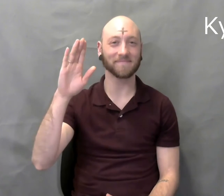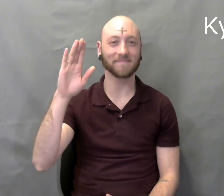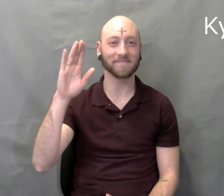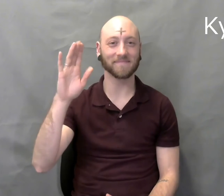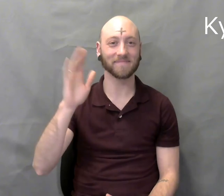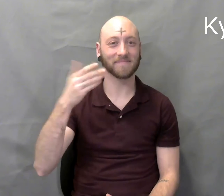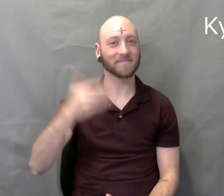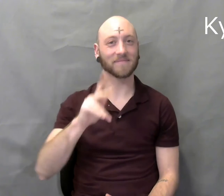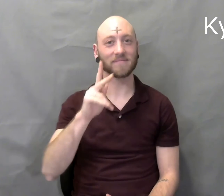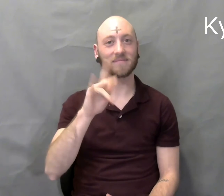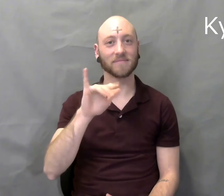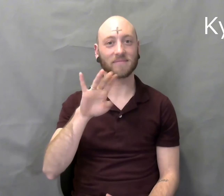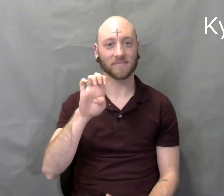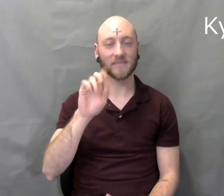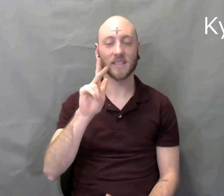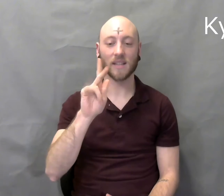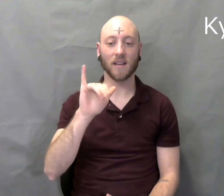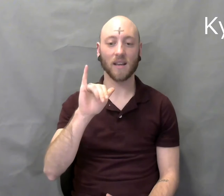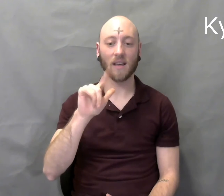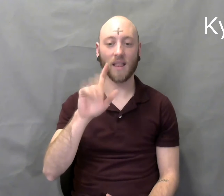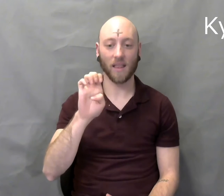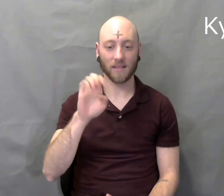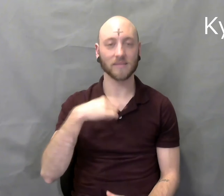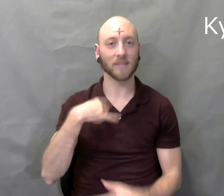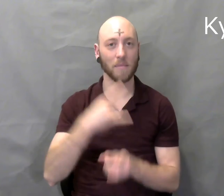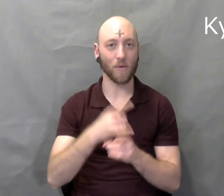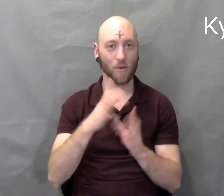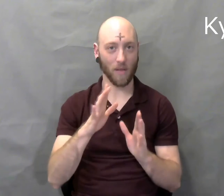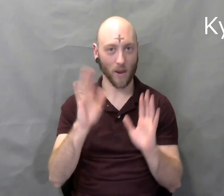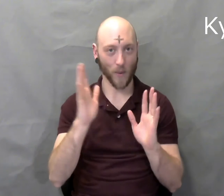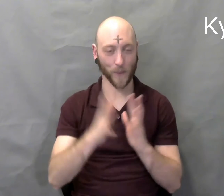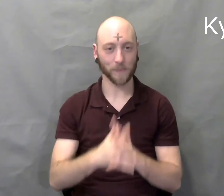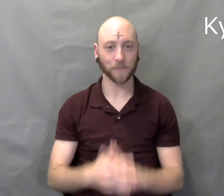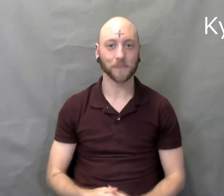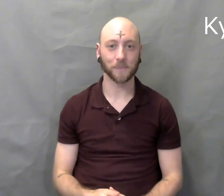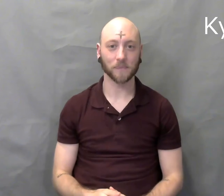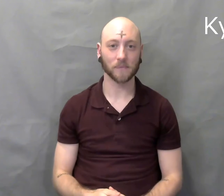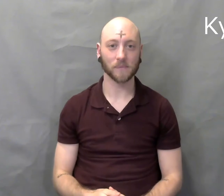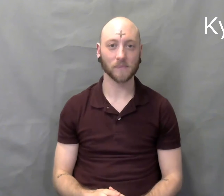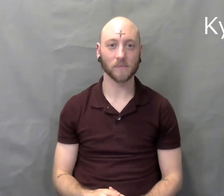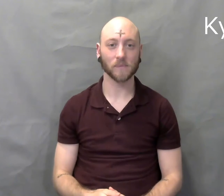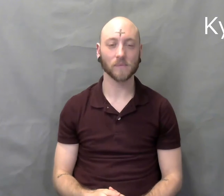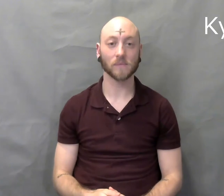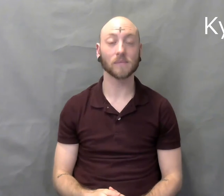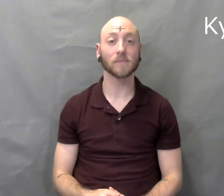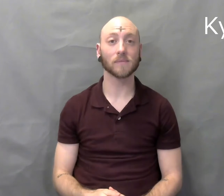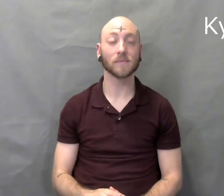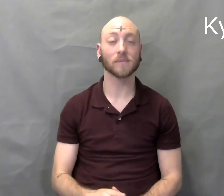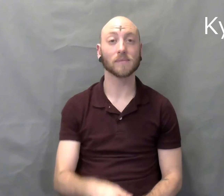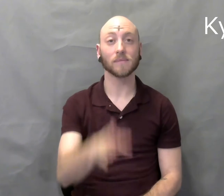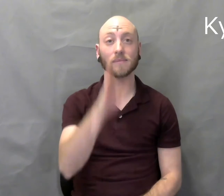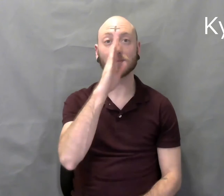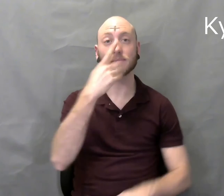Hey, I'm Kyle. I'm an alcoholic. Um, my sobriety date